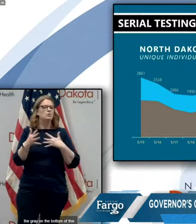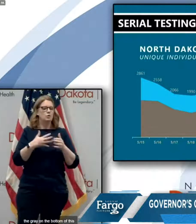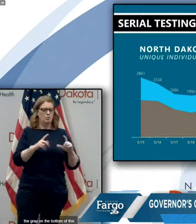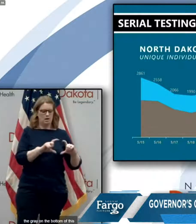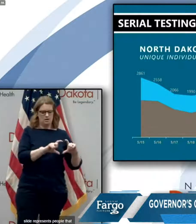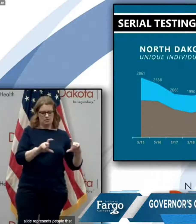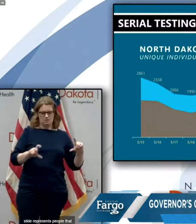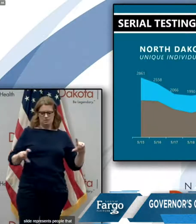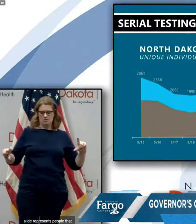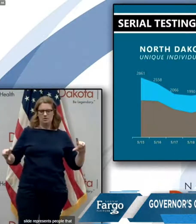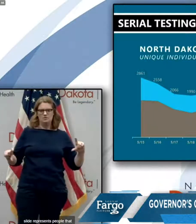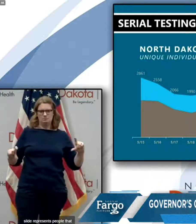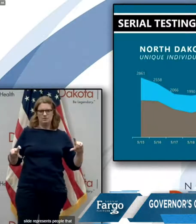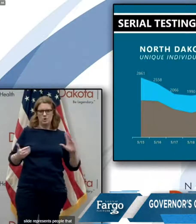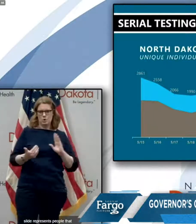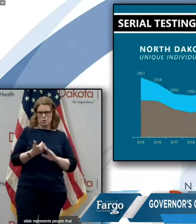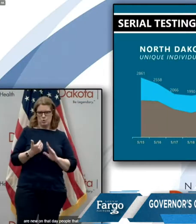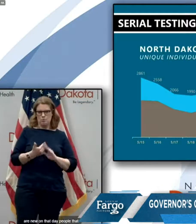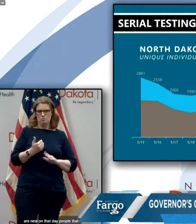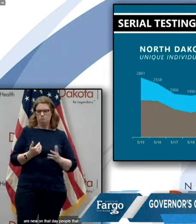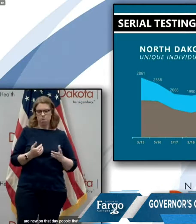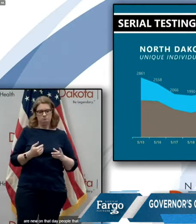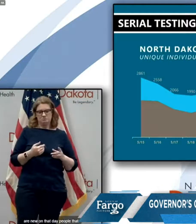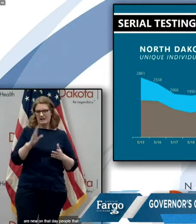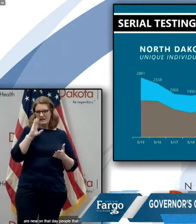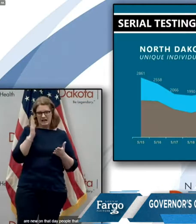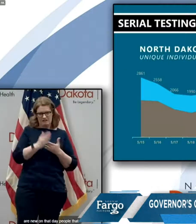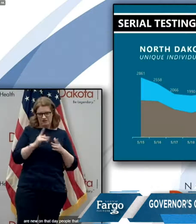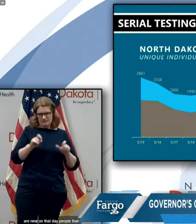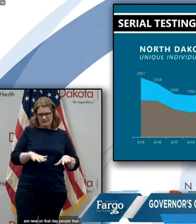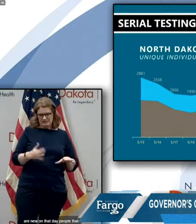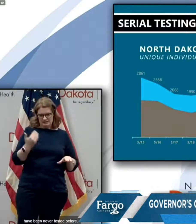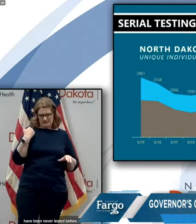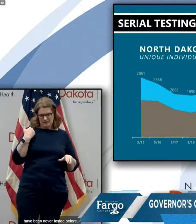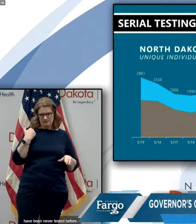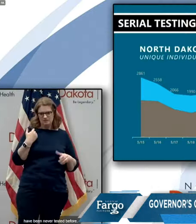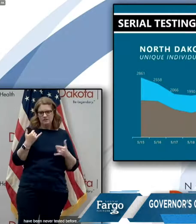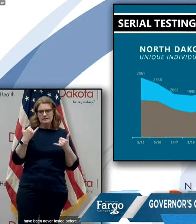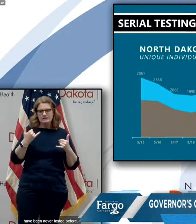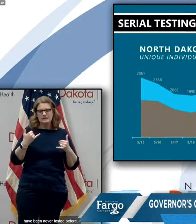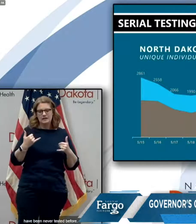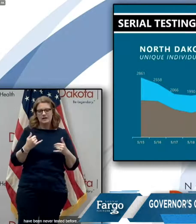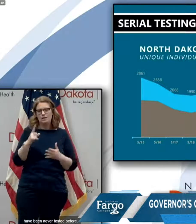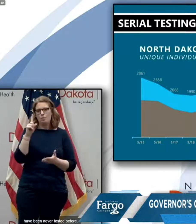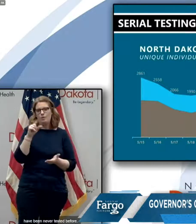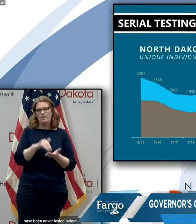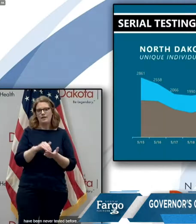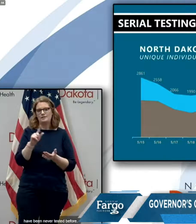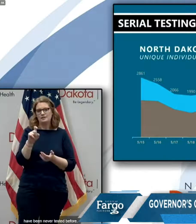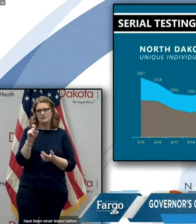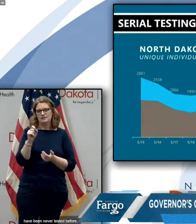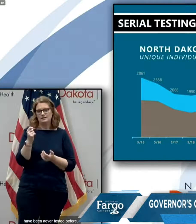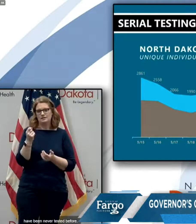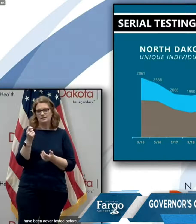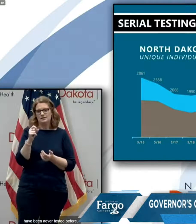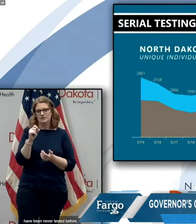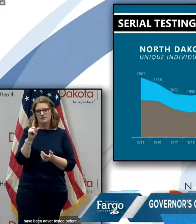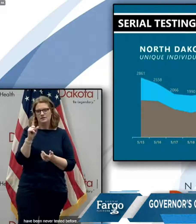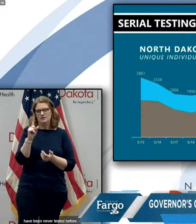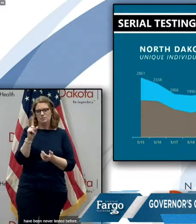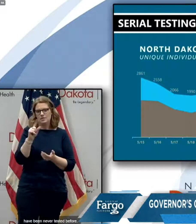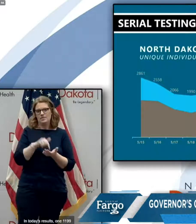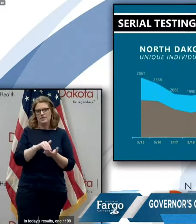new on that day, people that have been never tested before. So in today's results, 1,199, one short